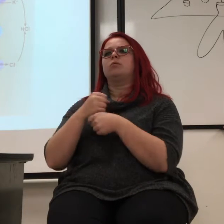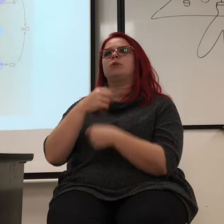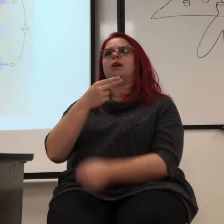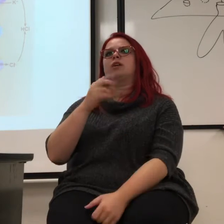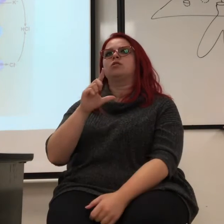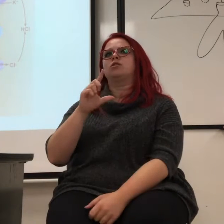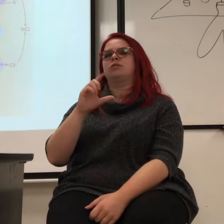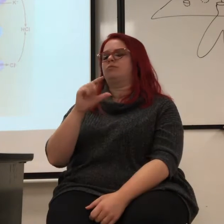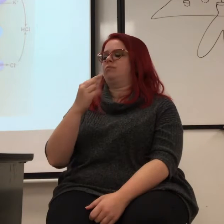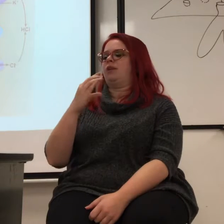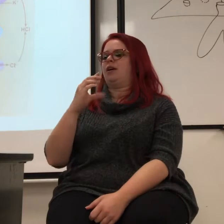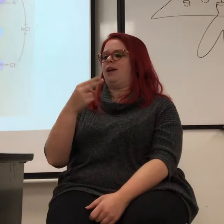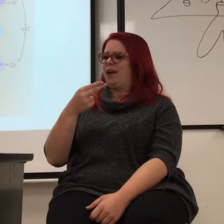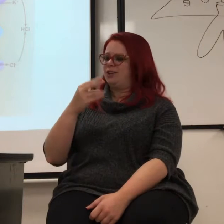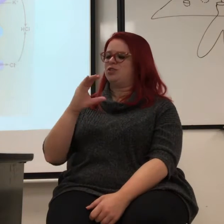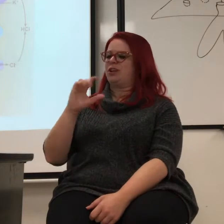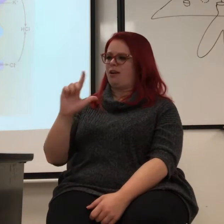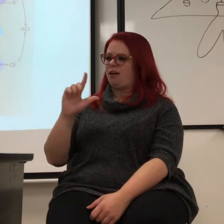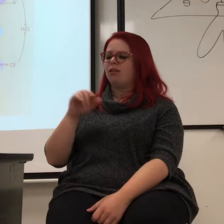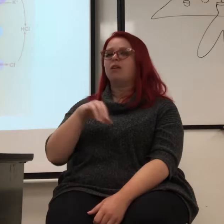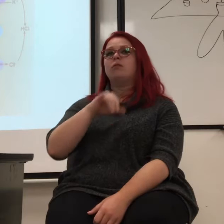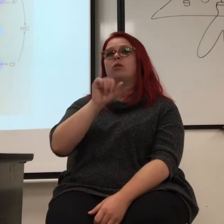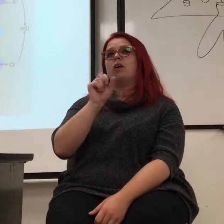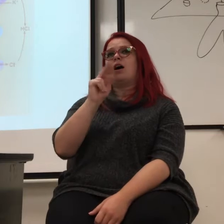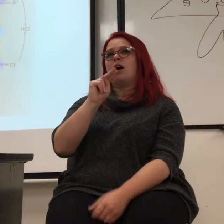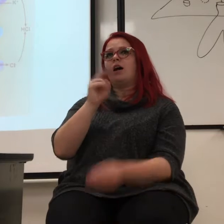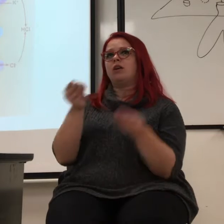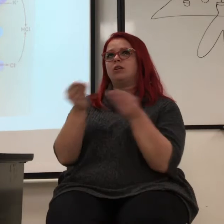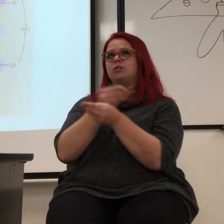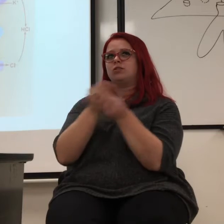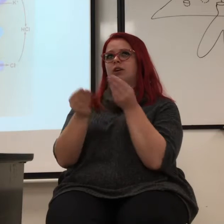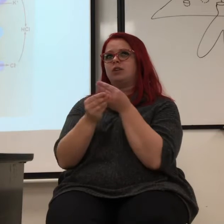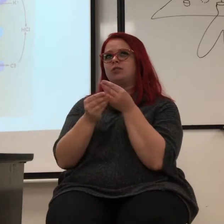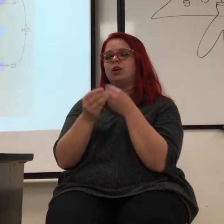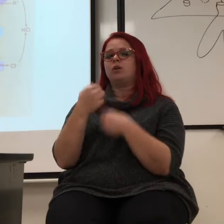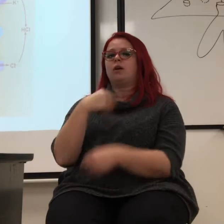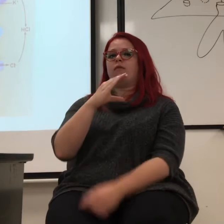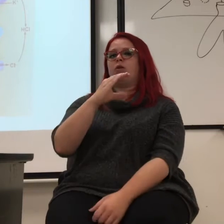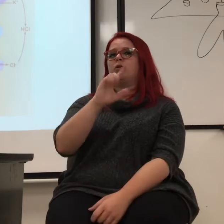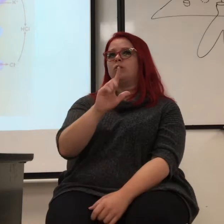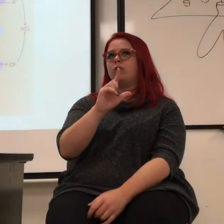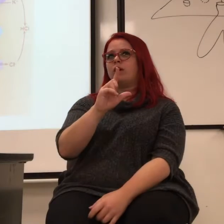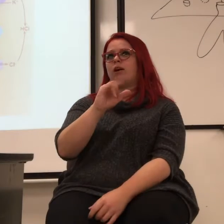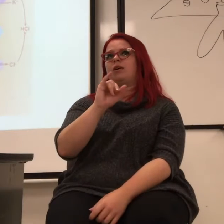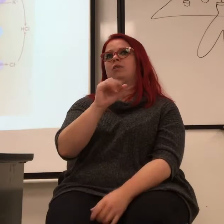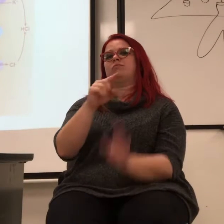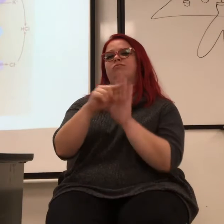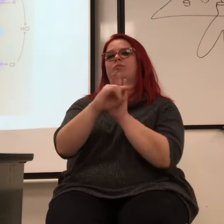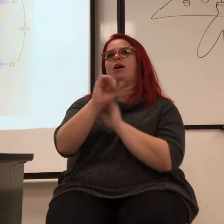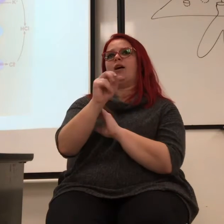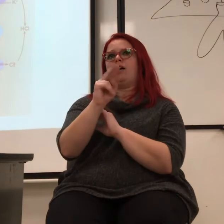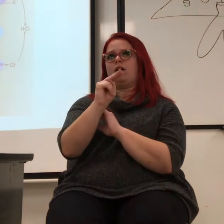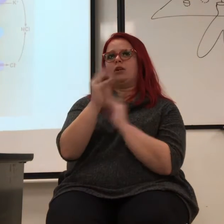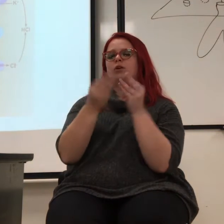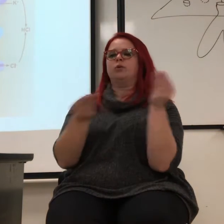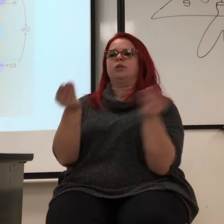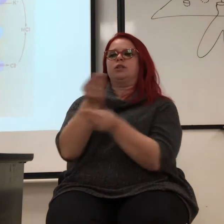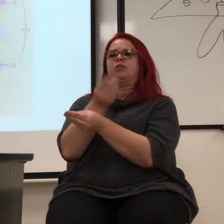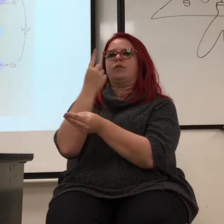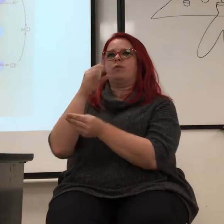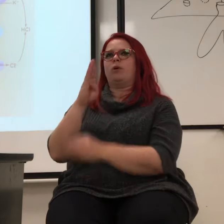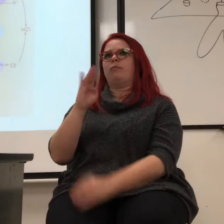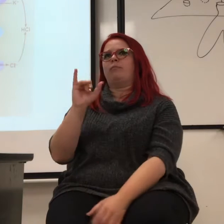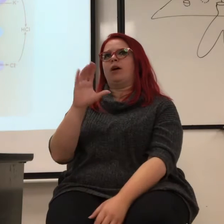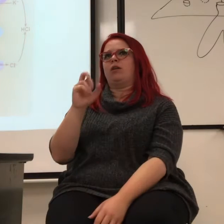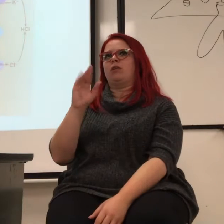exchange, you exchange a chloride ion for a bicarb. So they have this